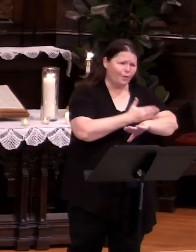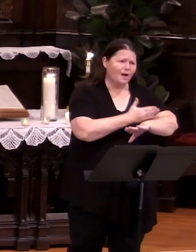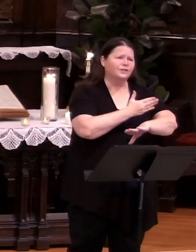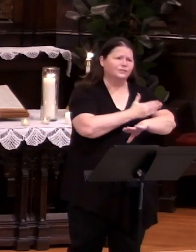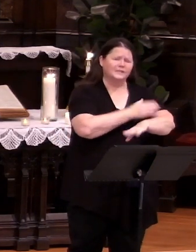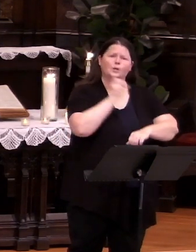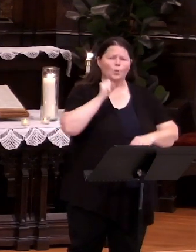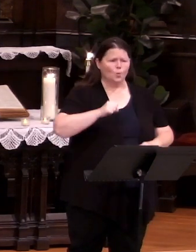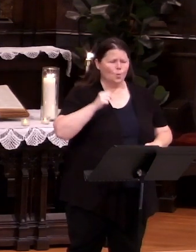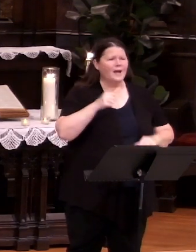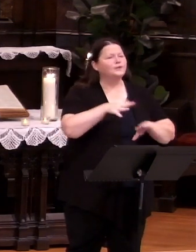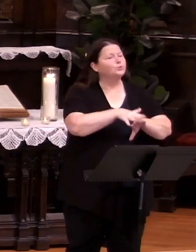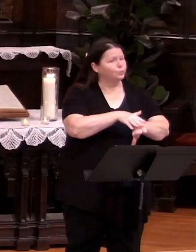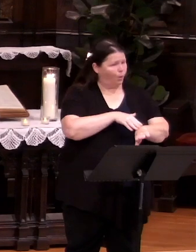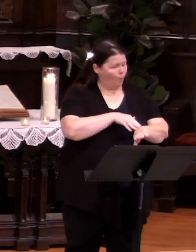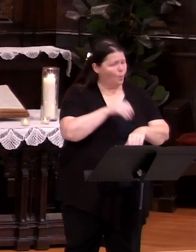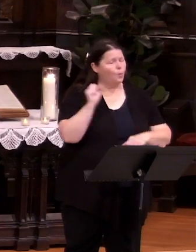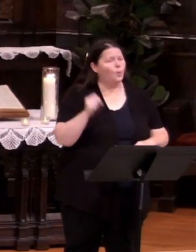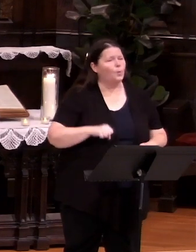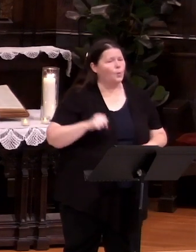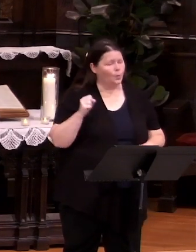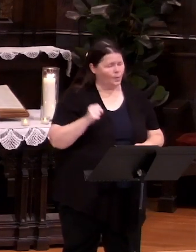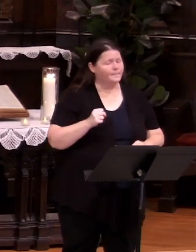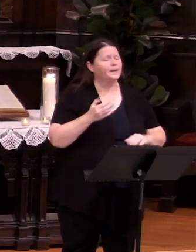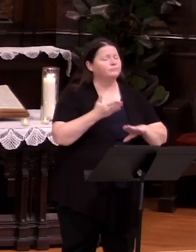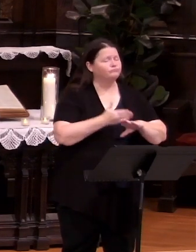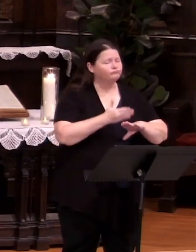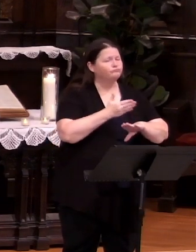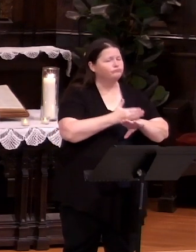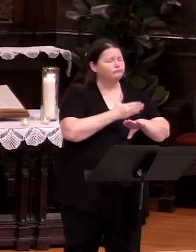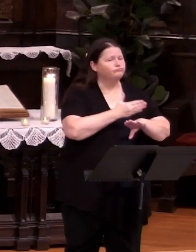being made slowly but surely.